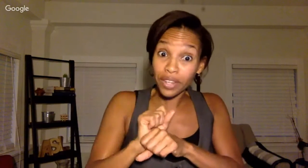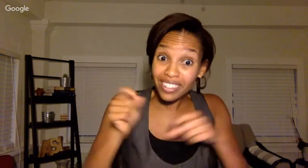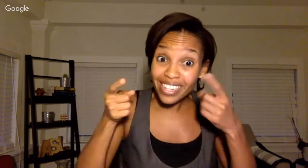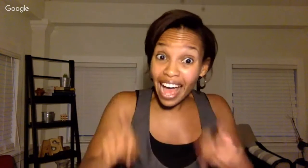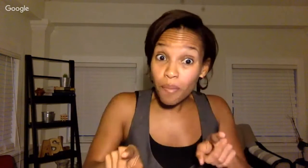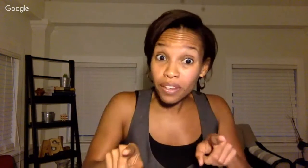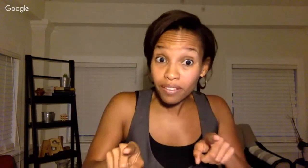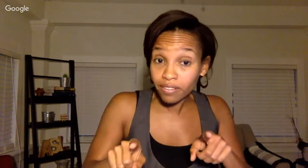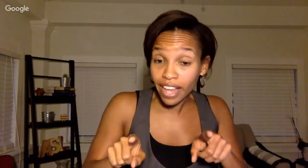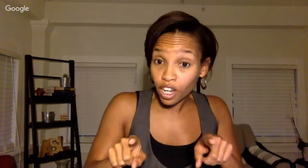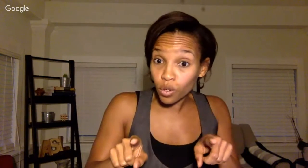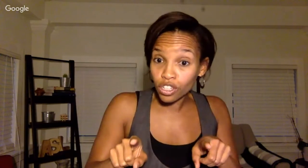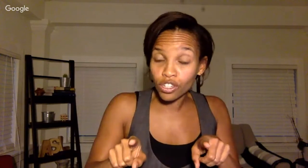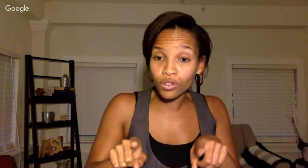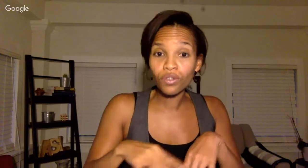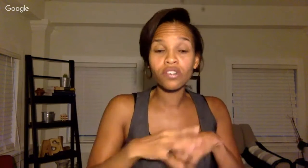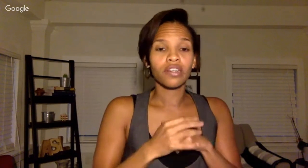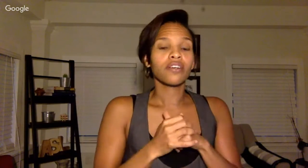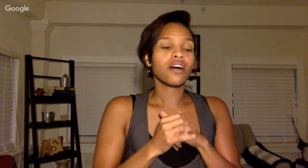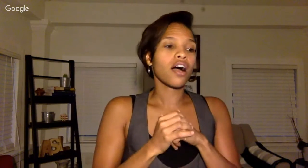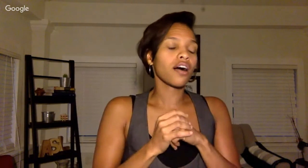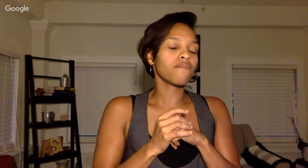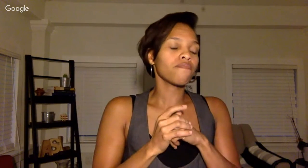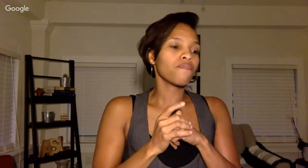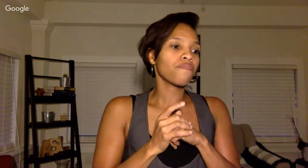biz happen. That could work too.